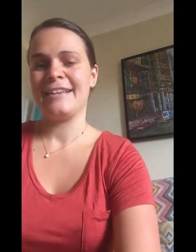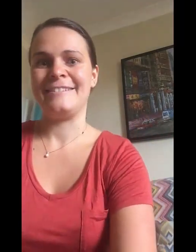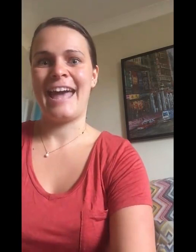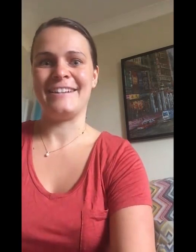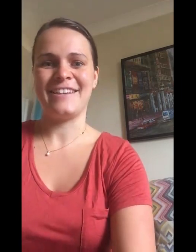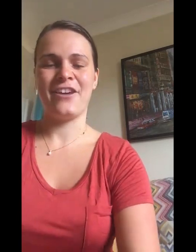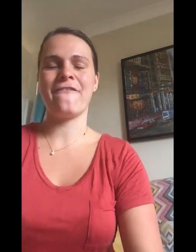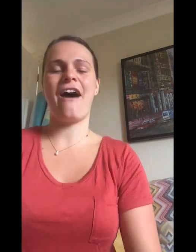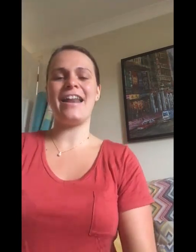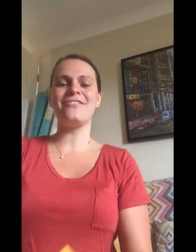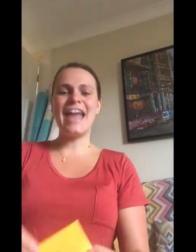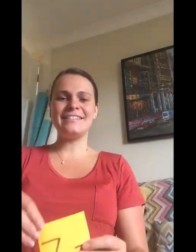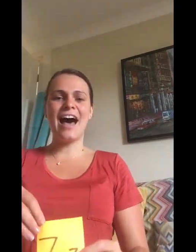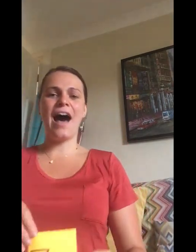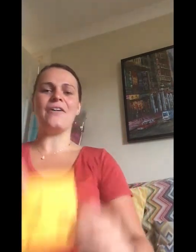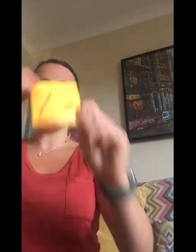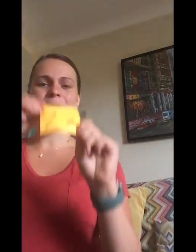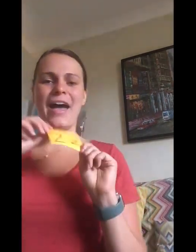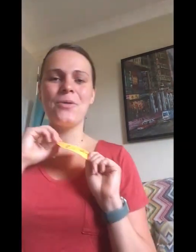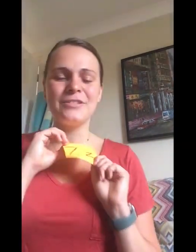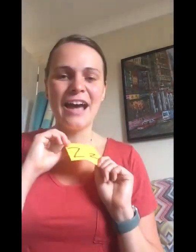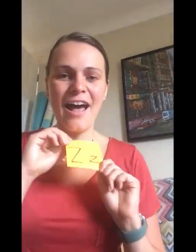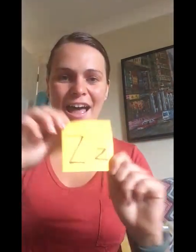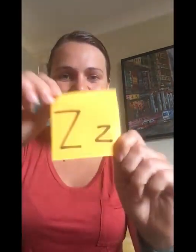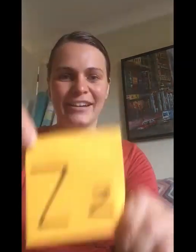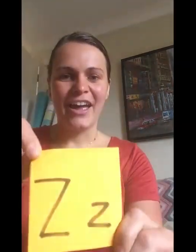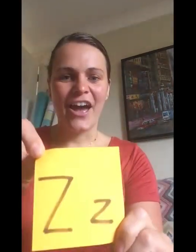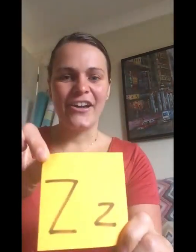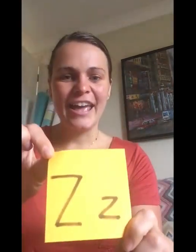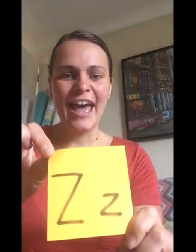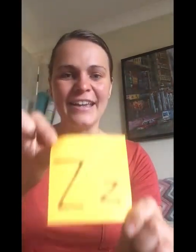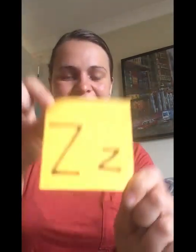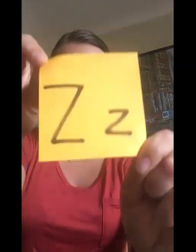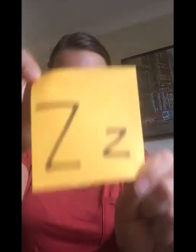Z, the final letter. Well done. Okay, so Z.